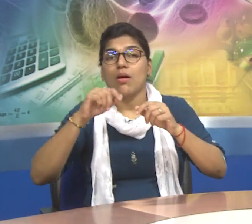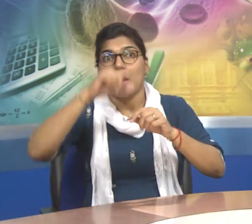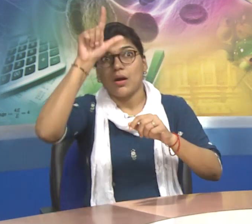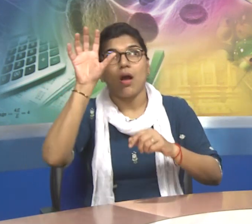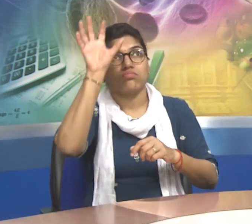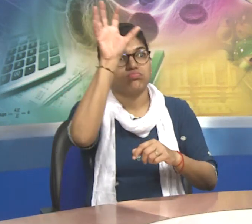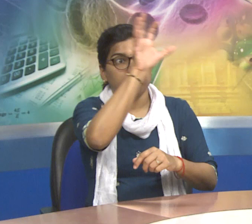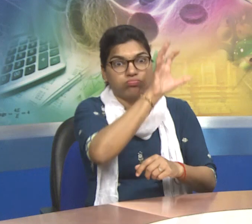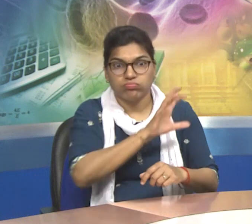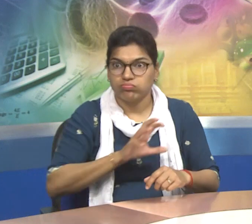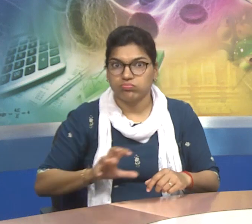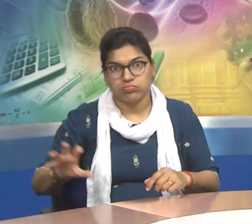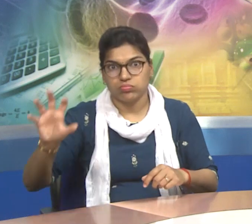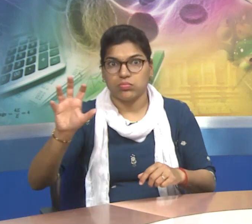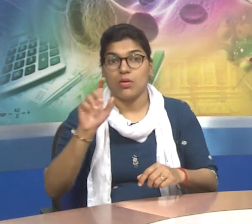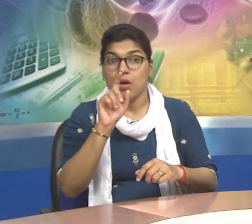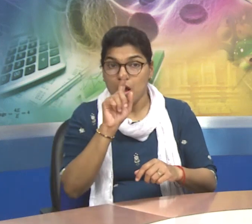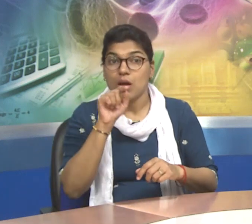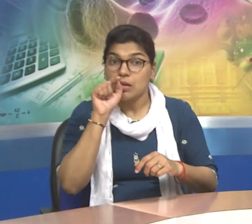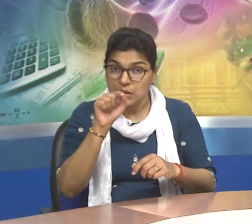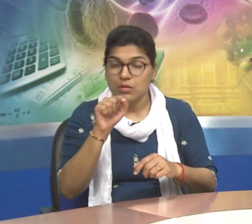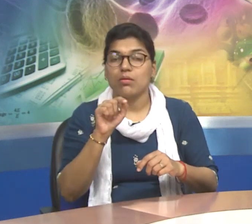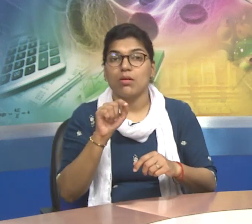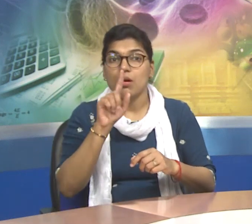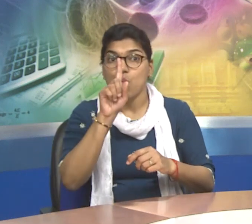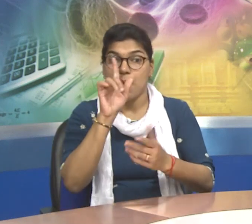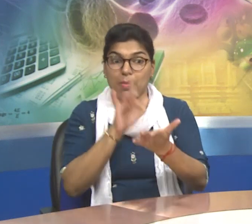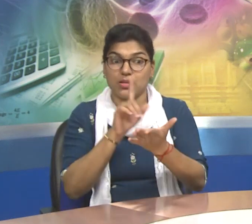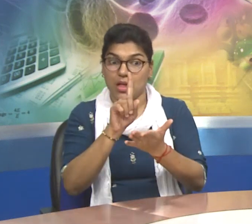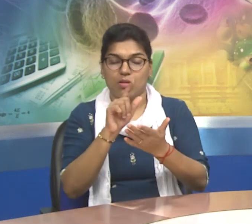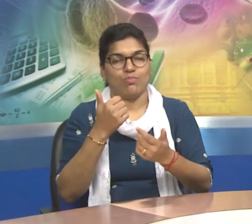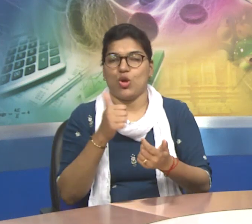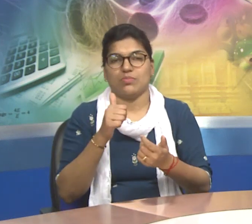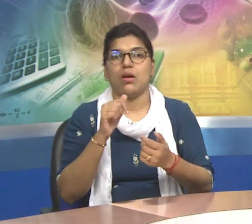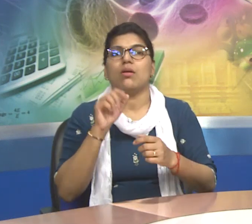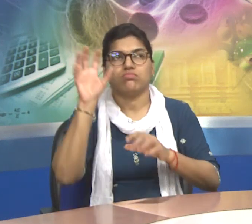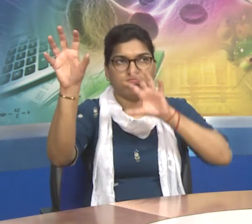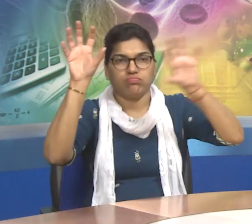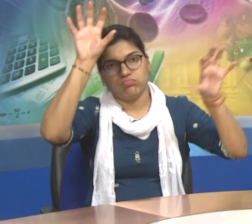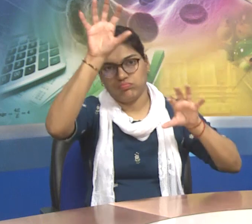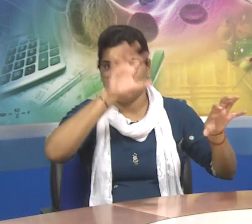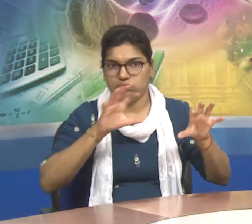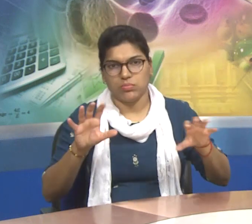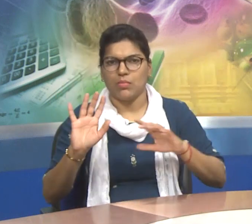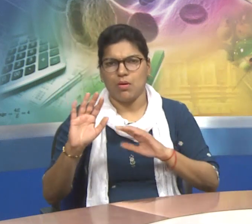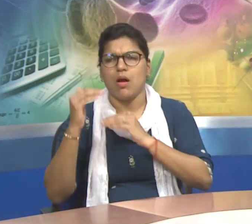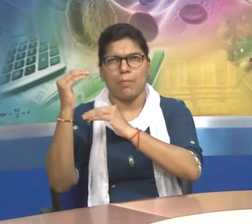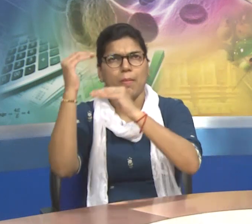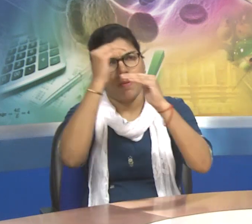services which may be limited or specialized and might not be available with a